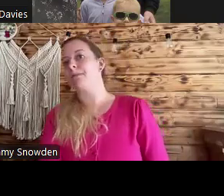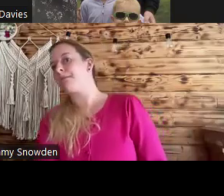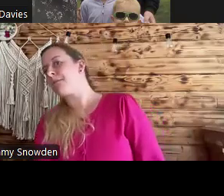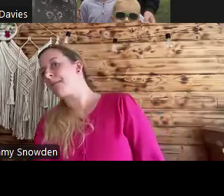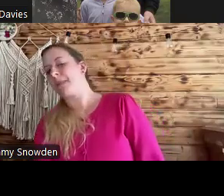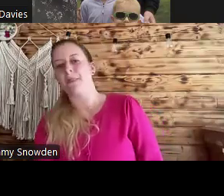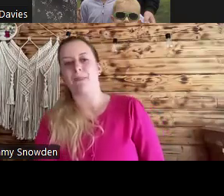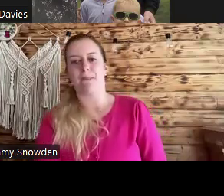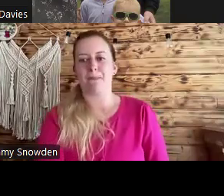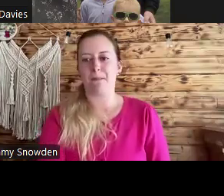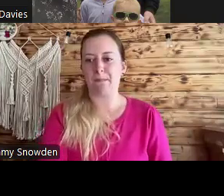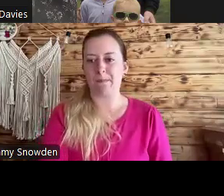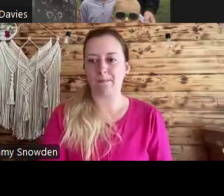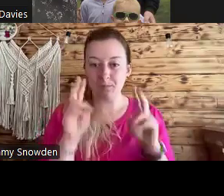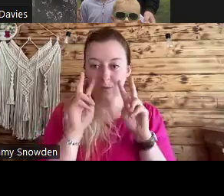you see my screen?